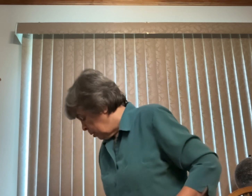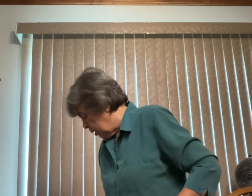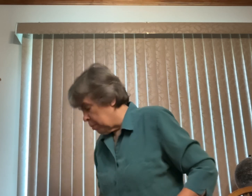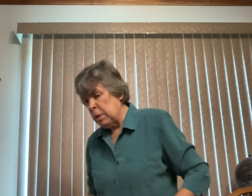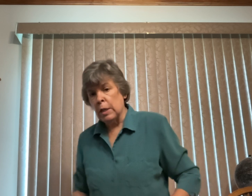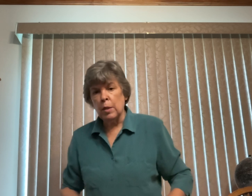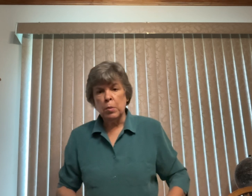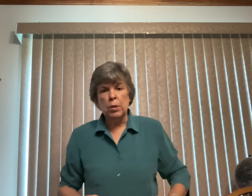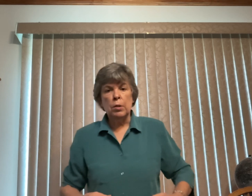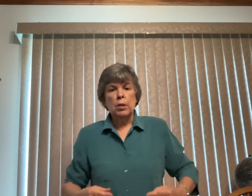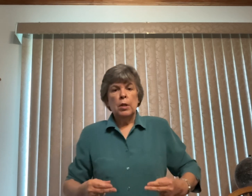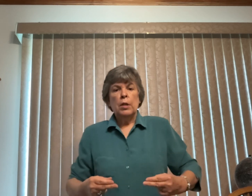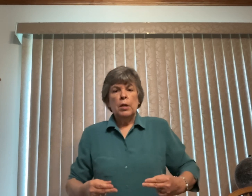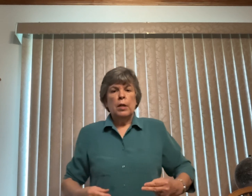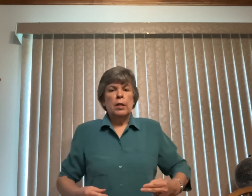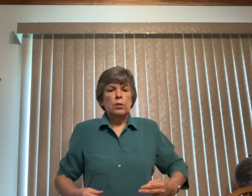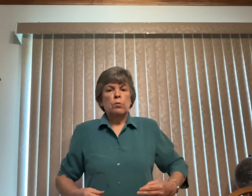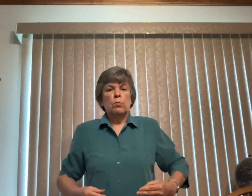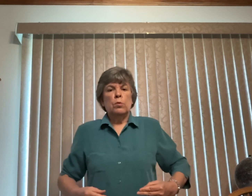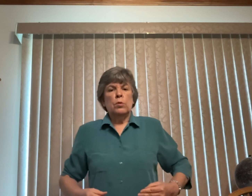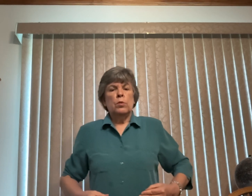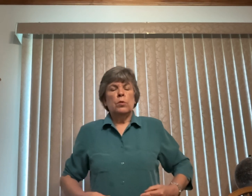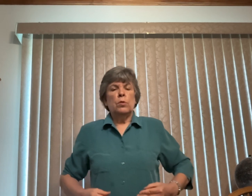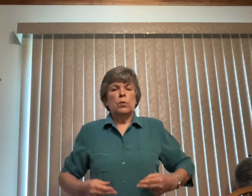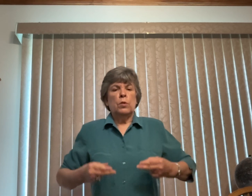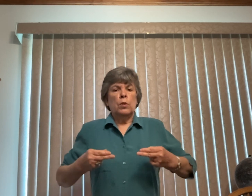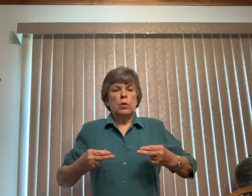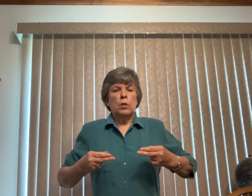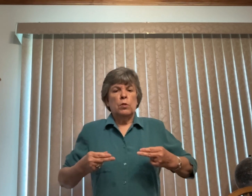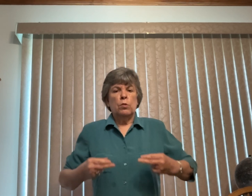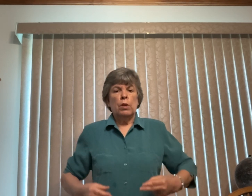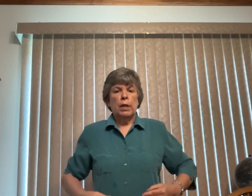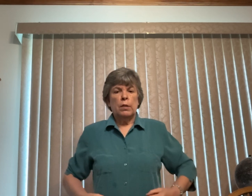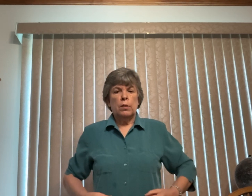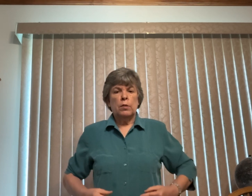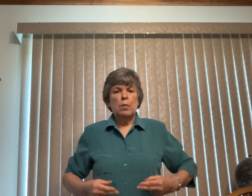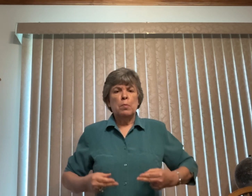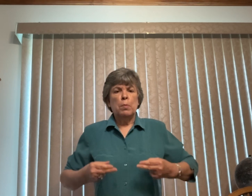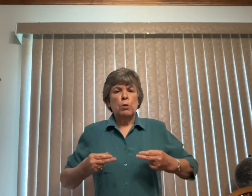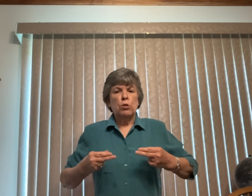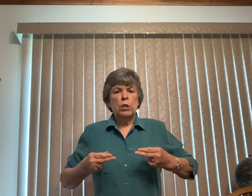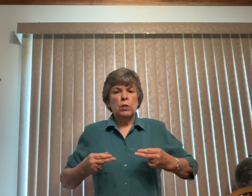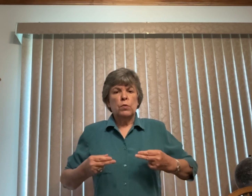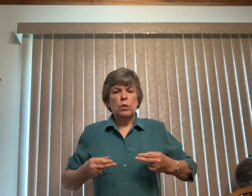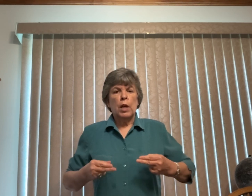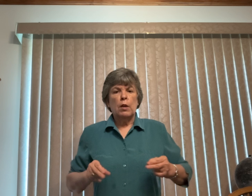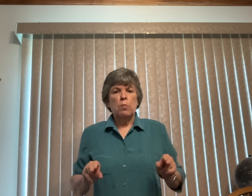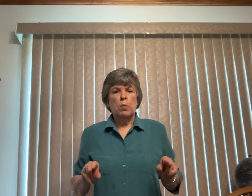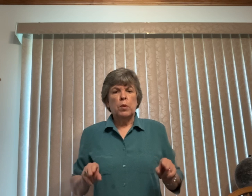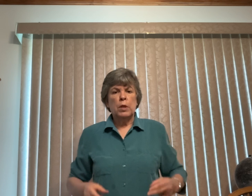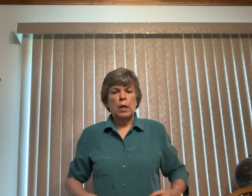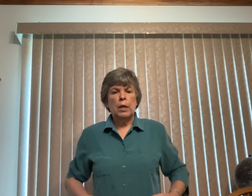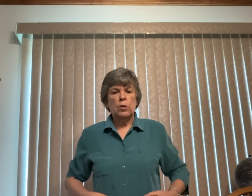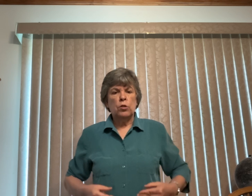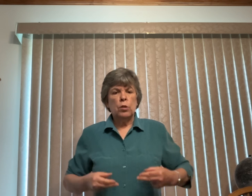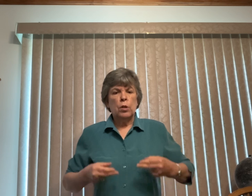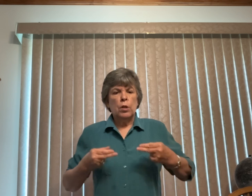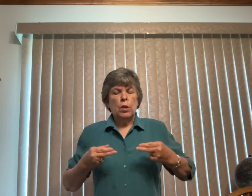of back up here, and you do like the same motion as for life, but with an H.